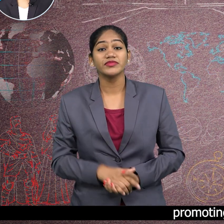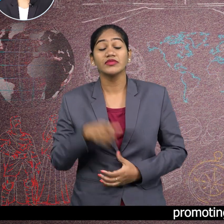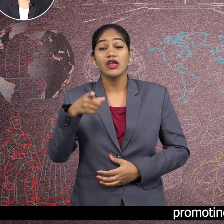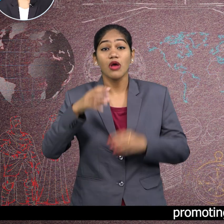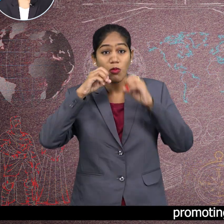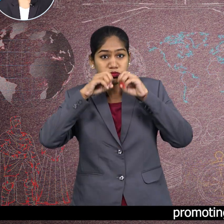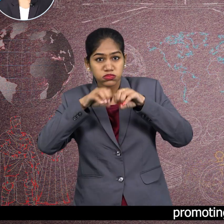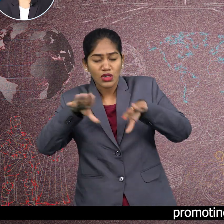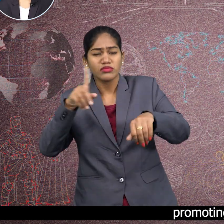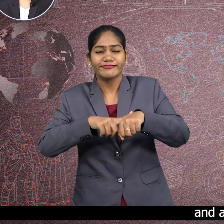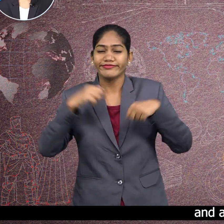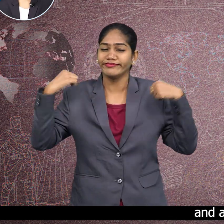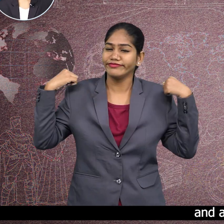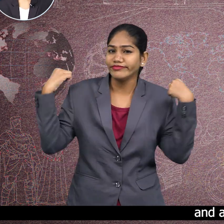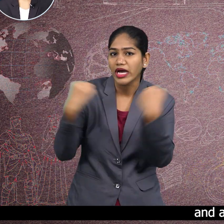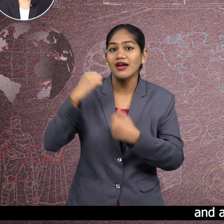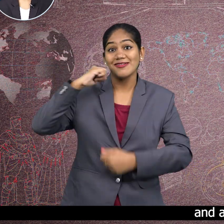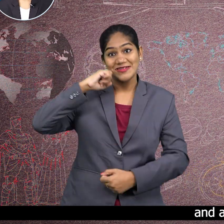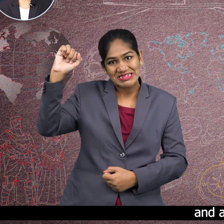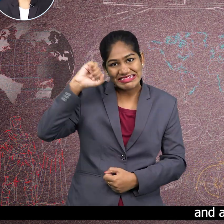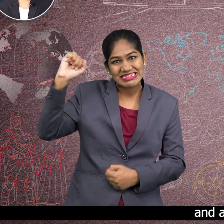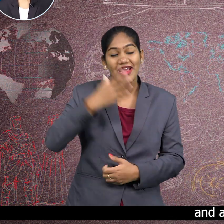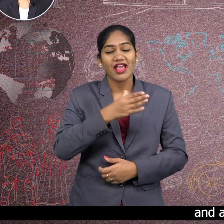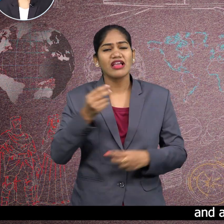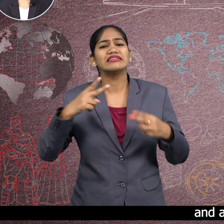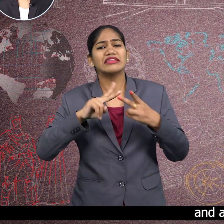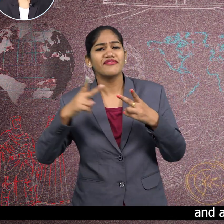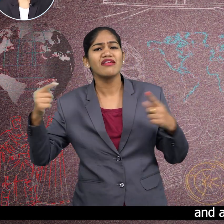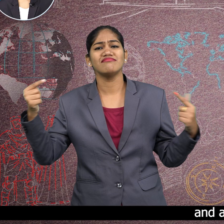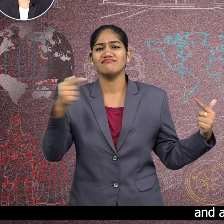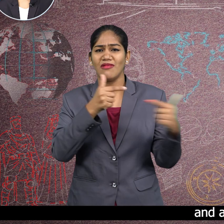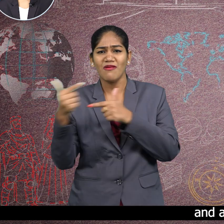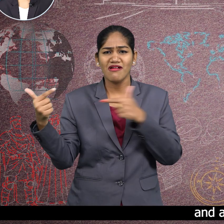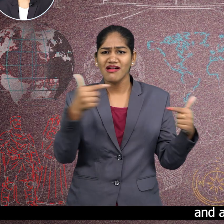promoting movements and agitations,